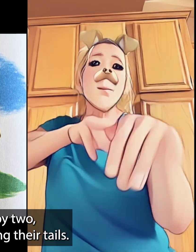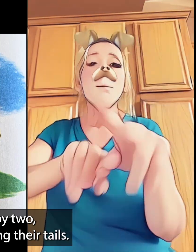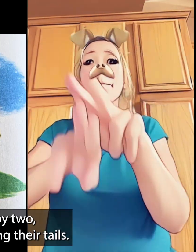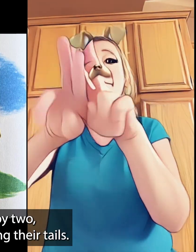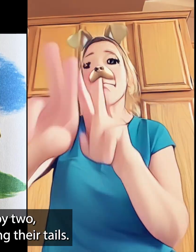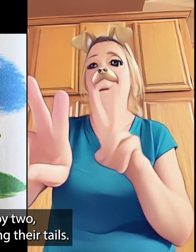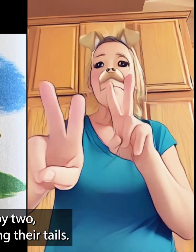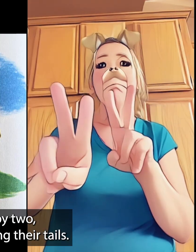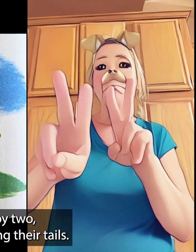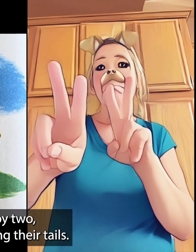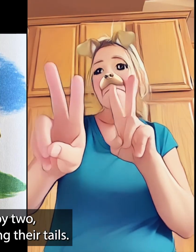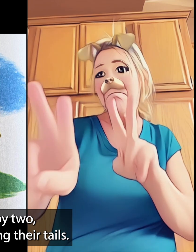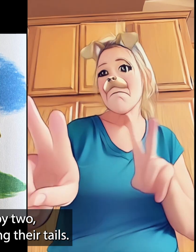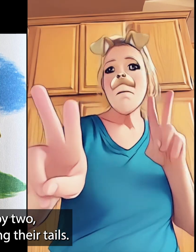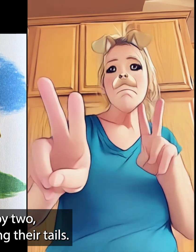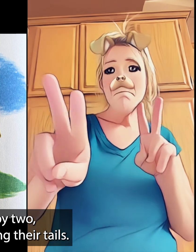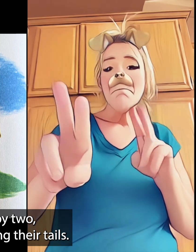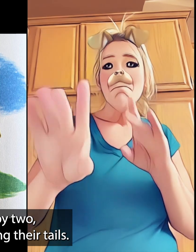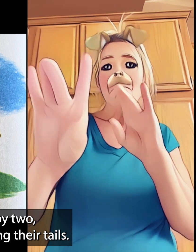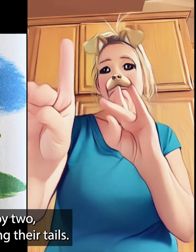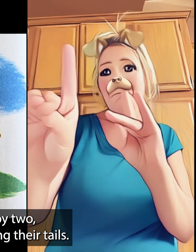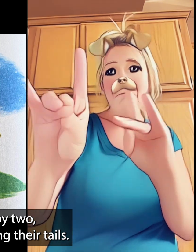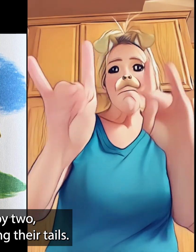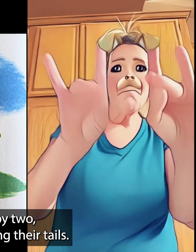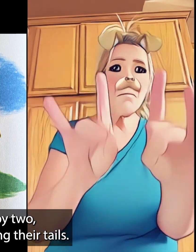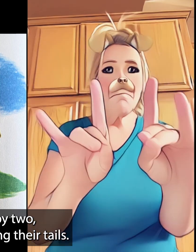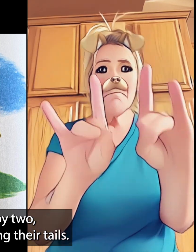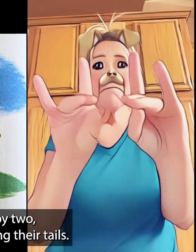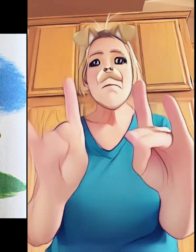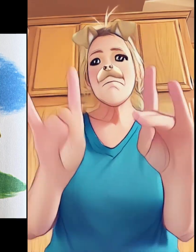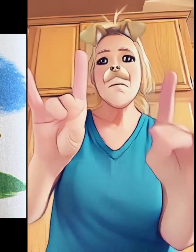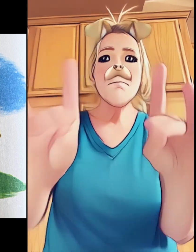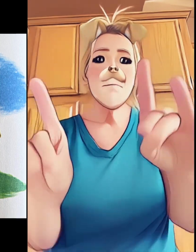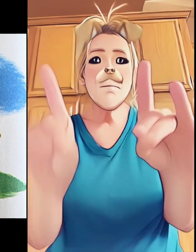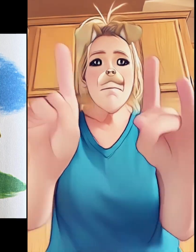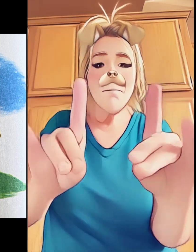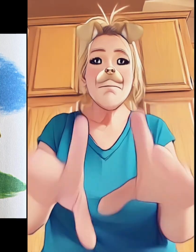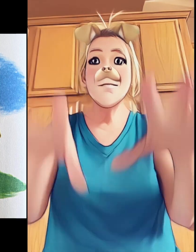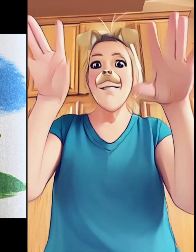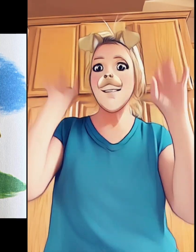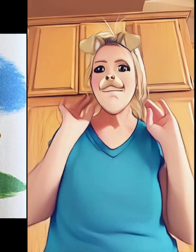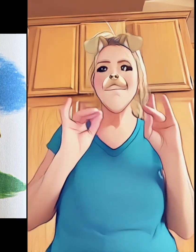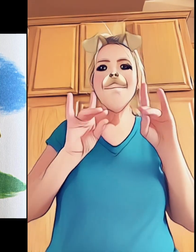They were 2 by 2 walking along, wagging their tails.